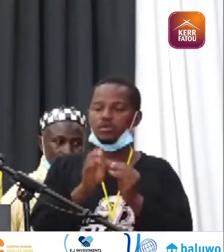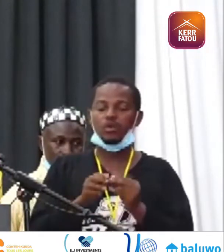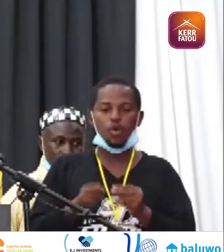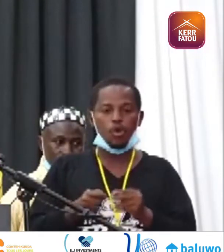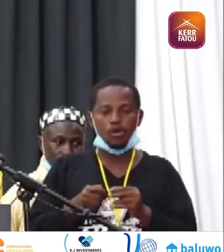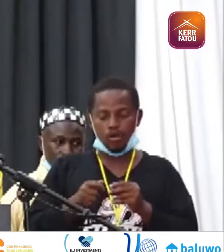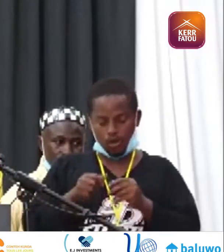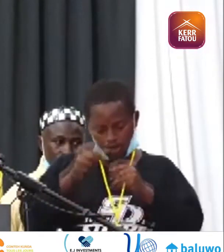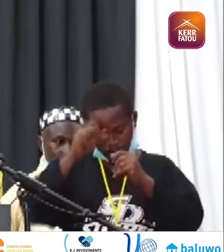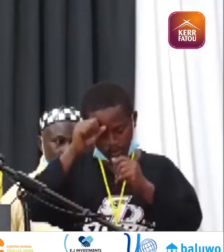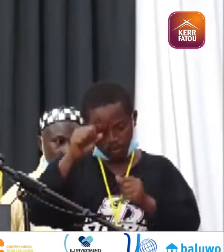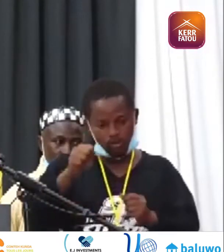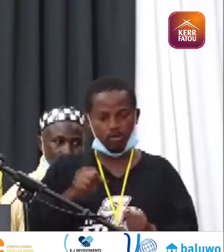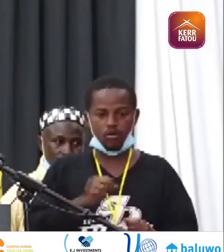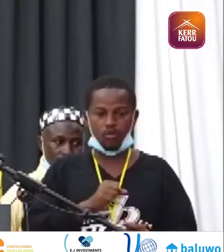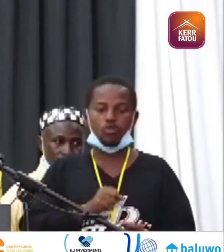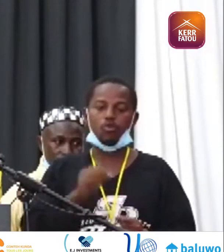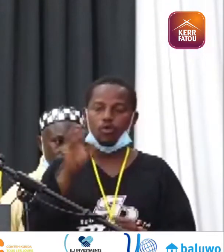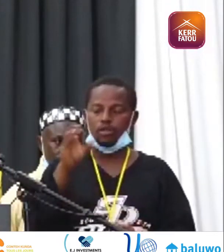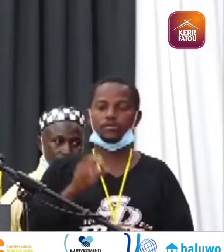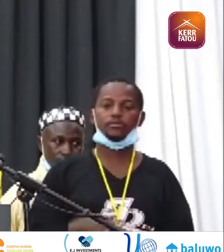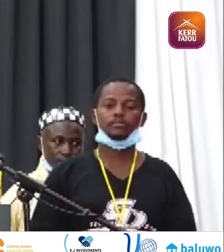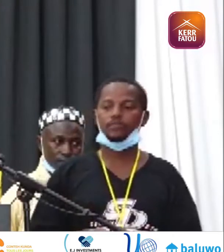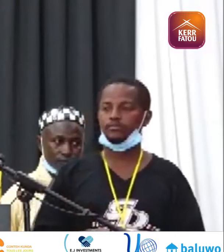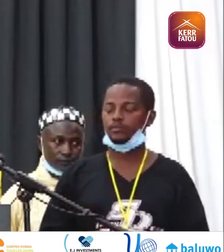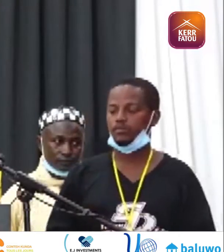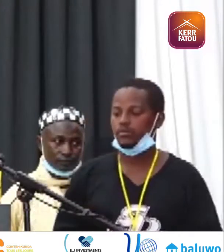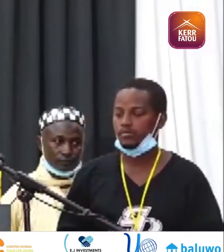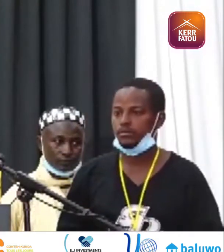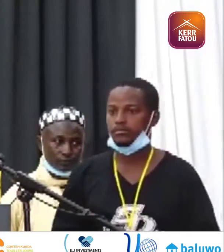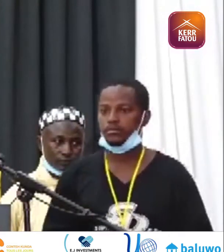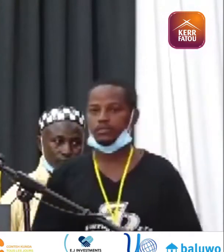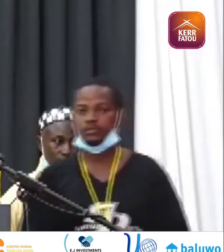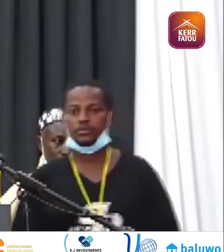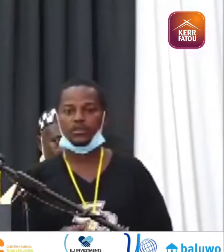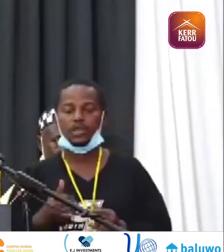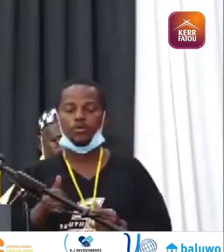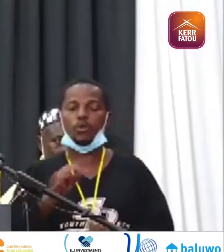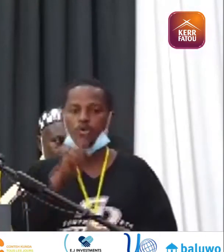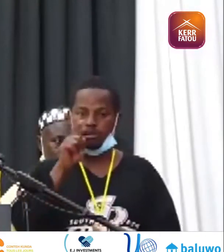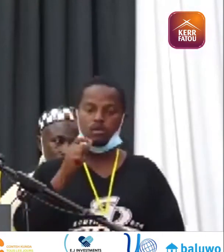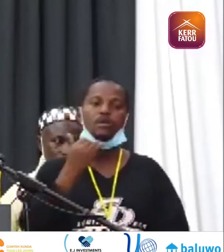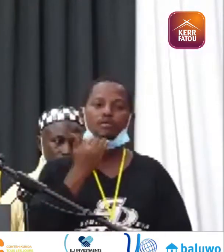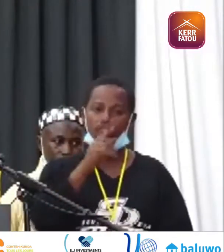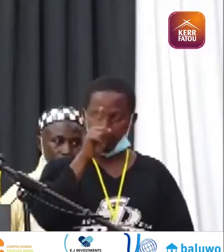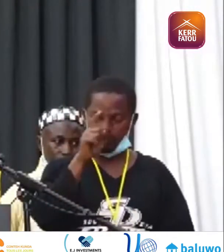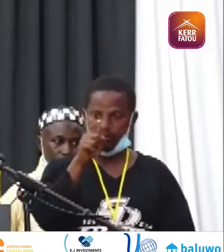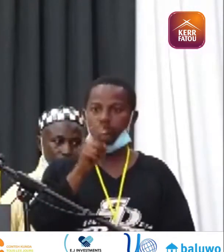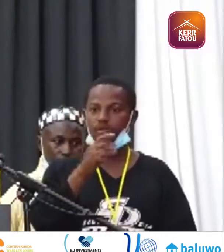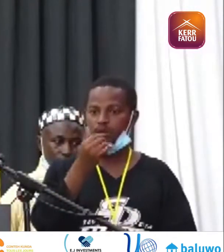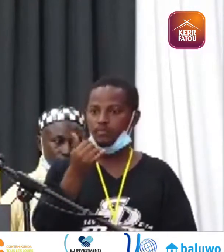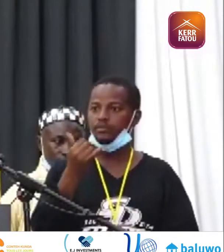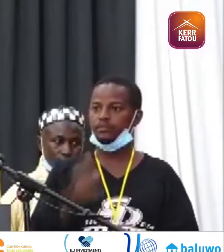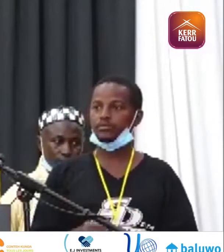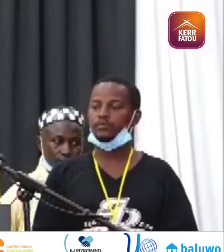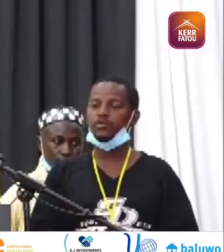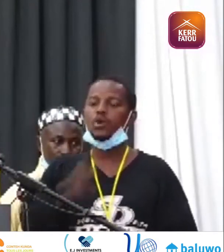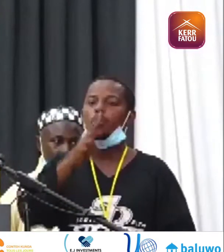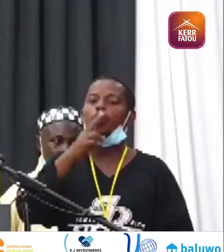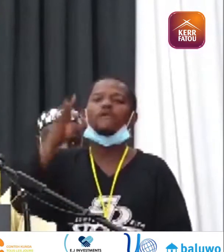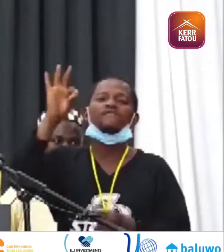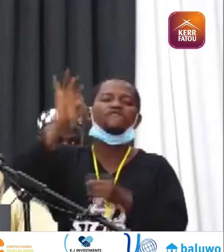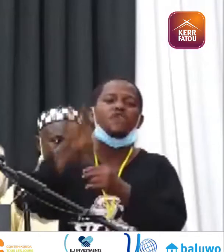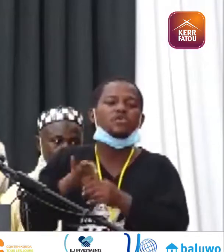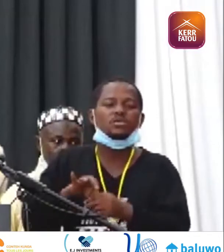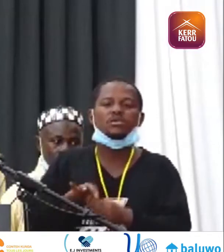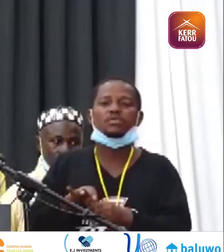govern their country. Now, the other question I want to put is, who voted